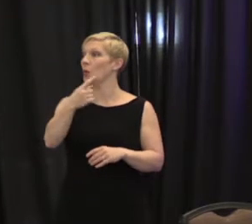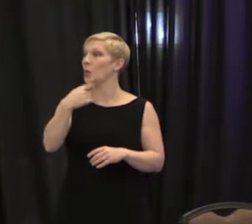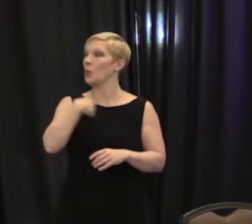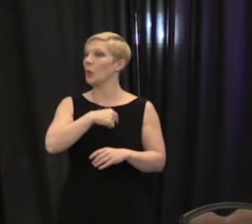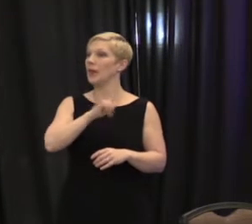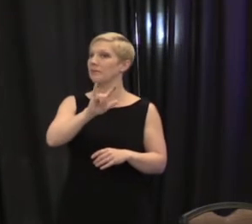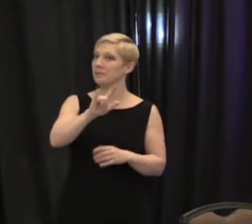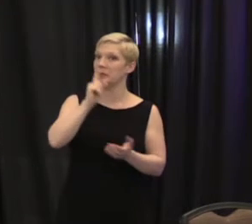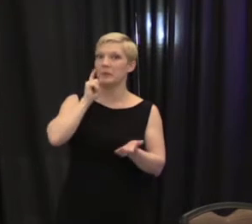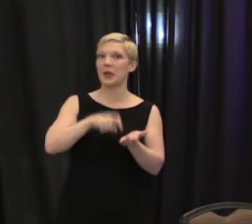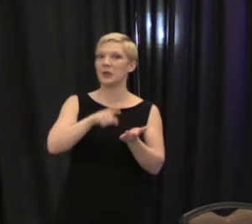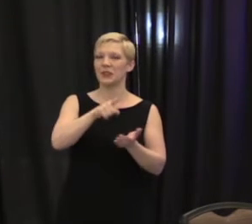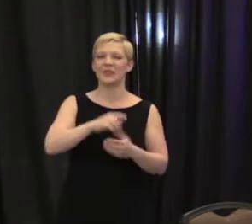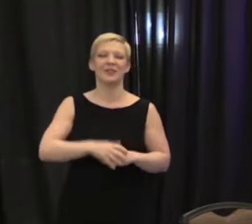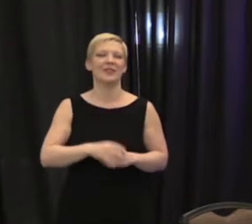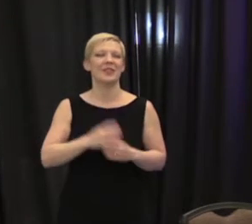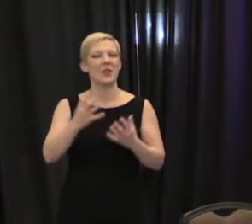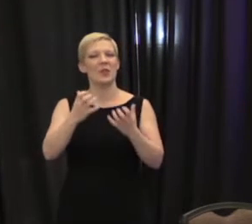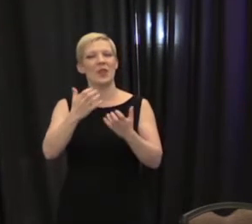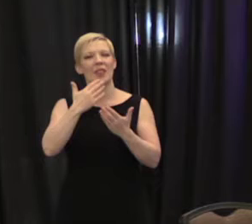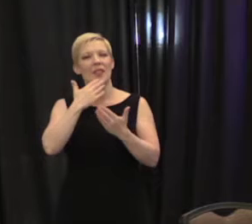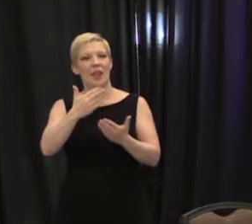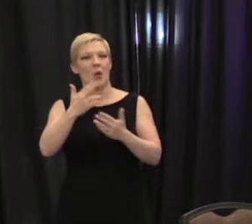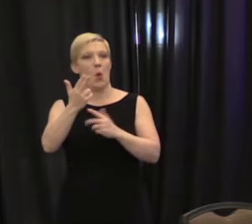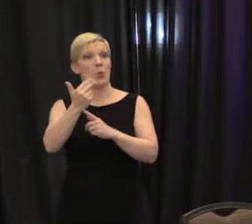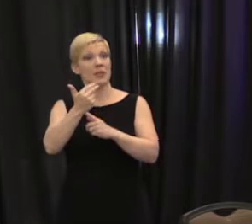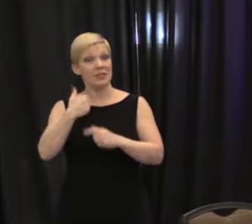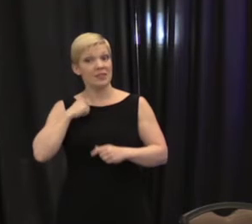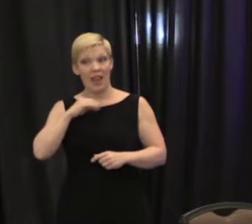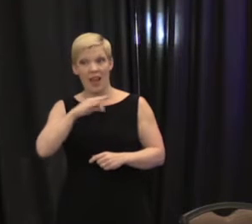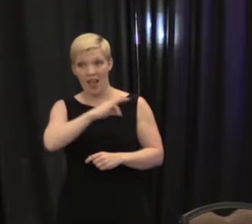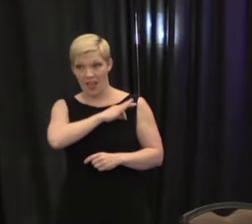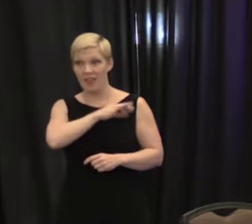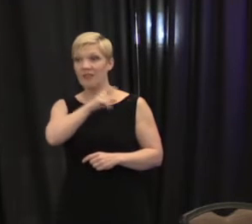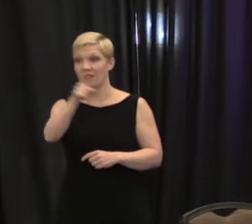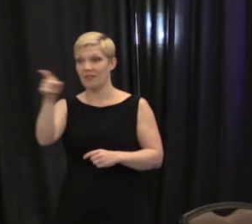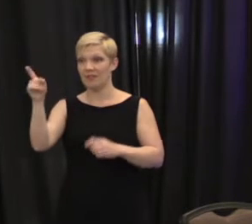love. I want to thank the hotel staff.